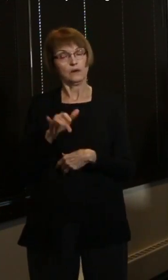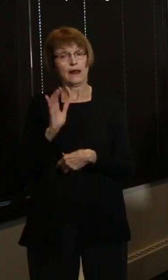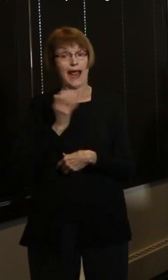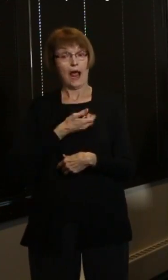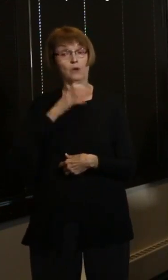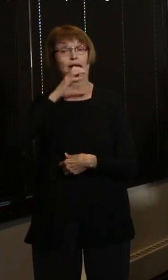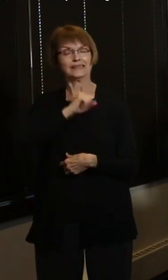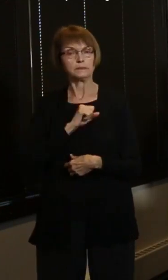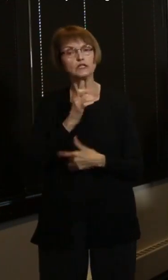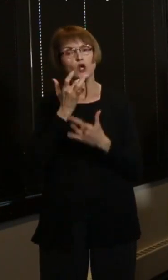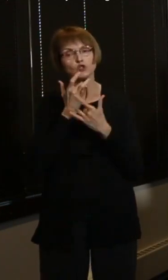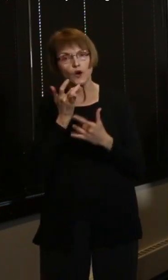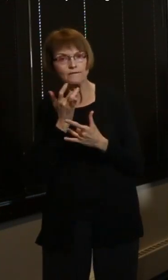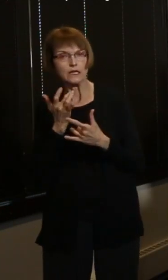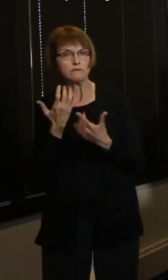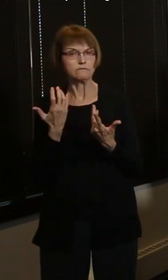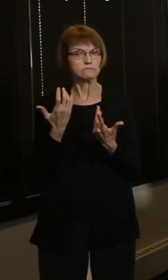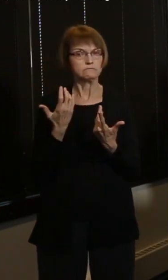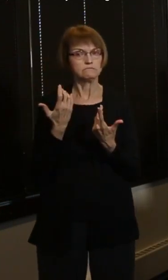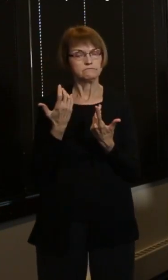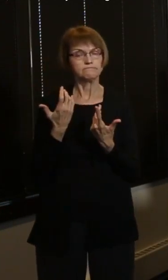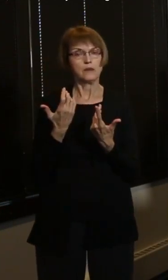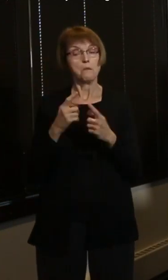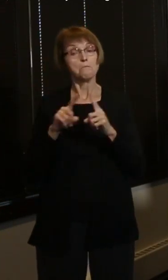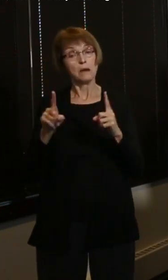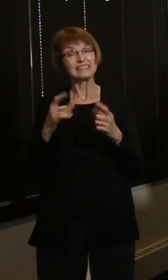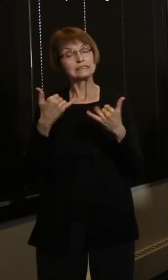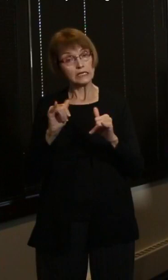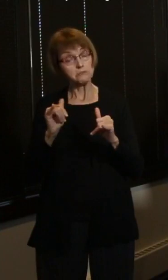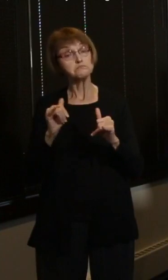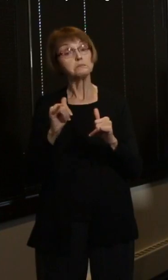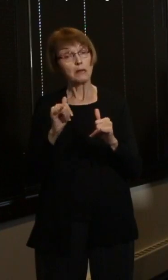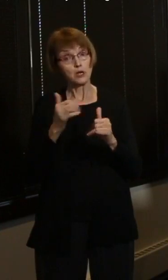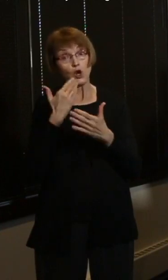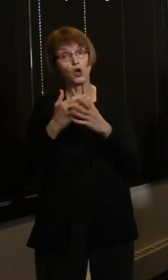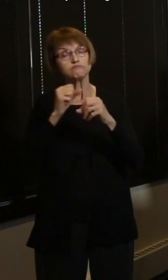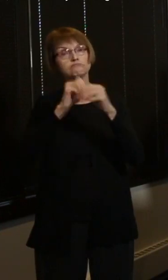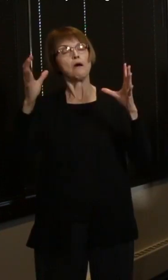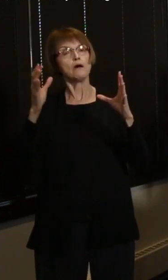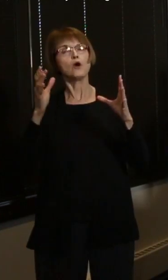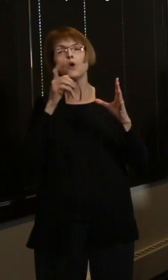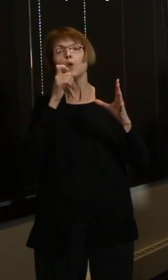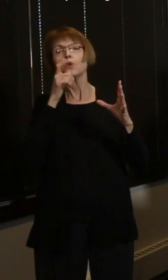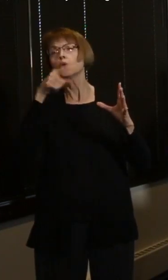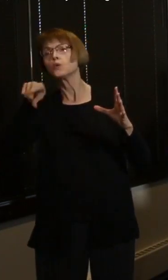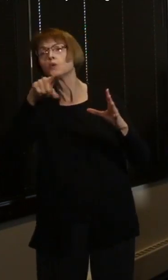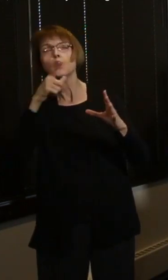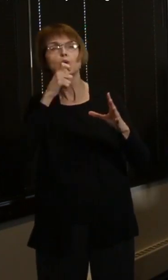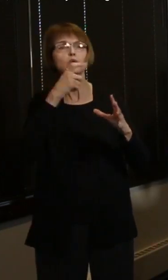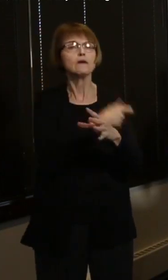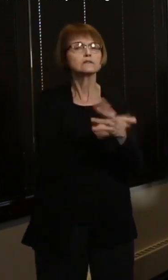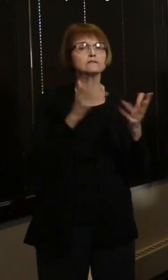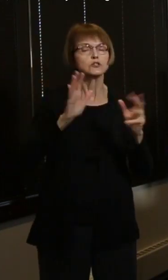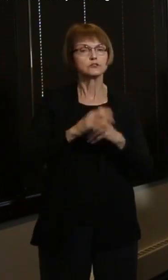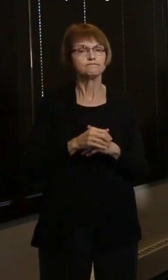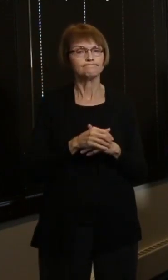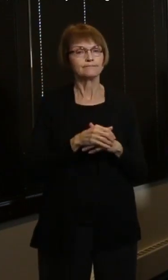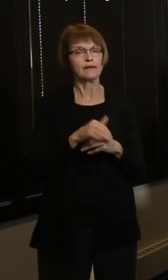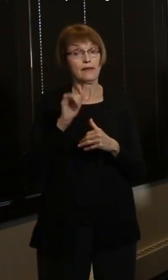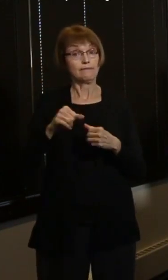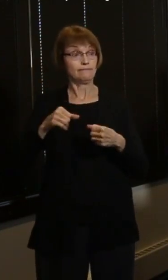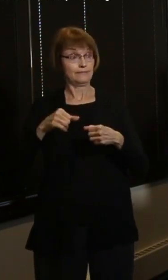know, it explains who's been getting vaccinated out in the community as well. And then this is just another slide that combines